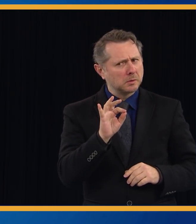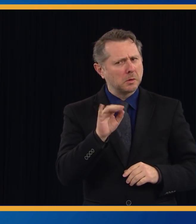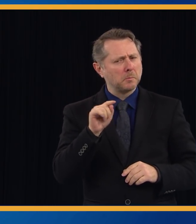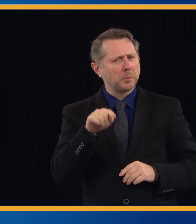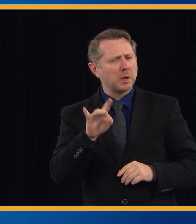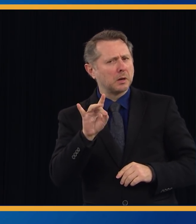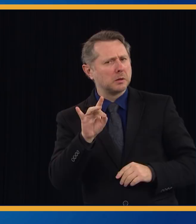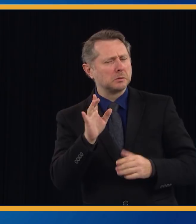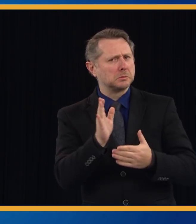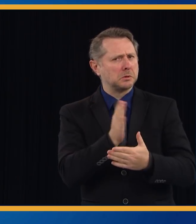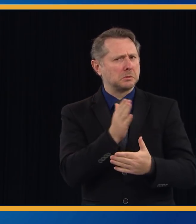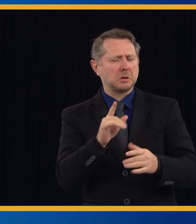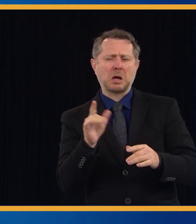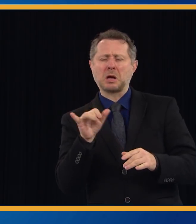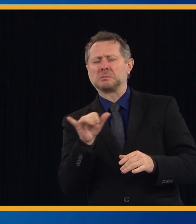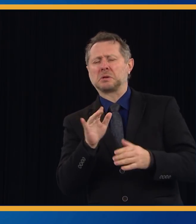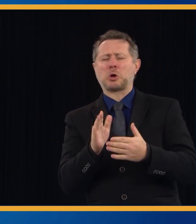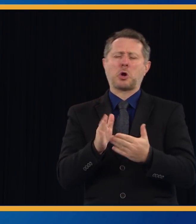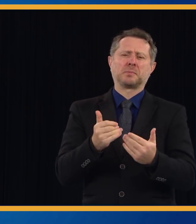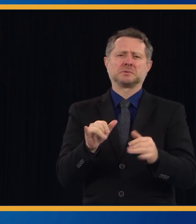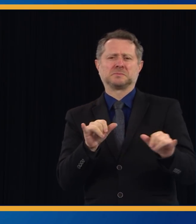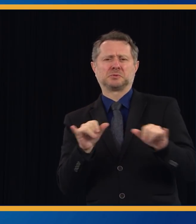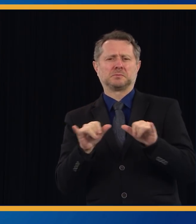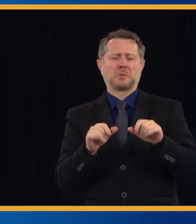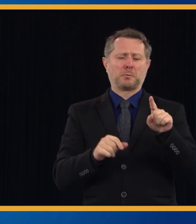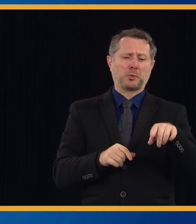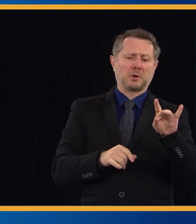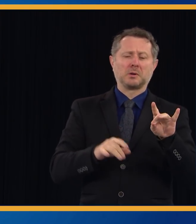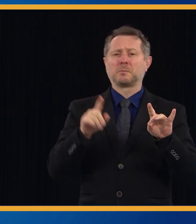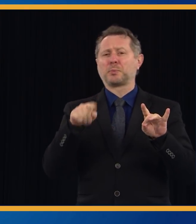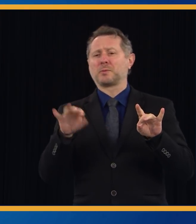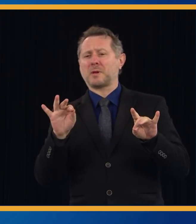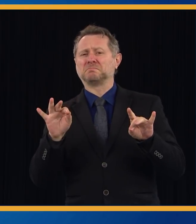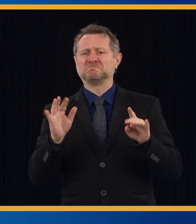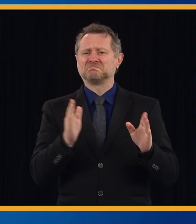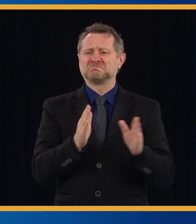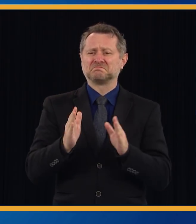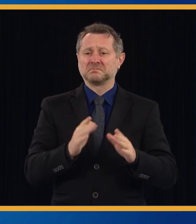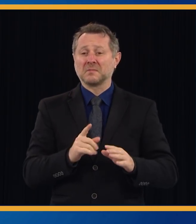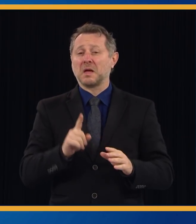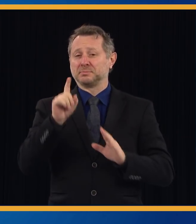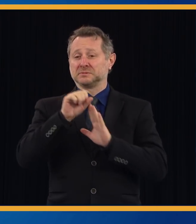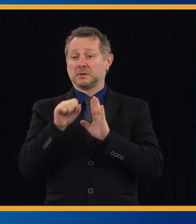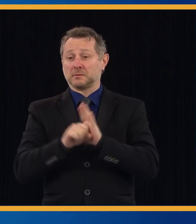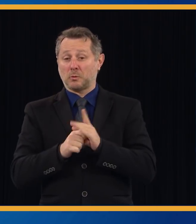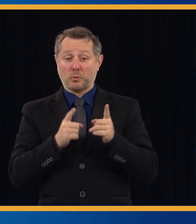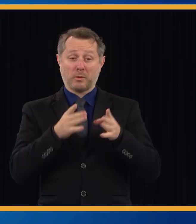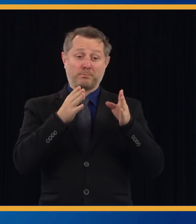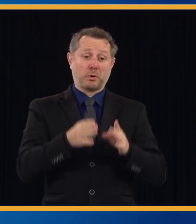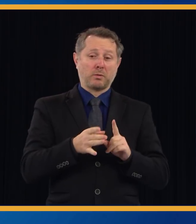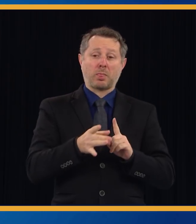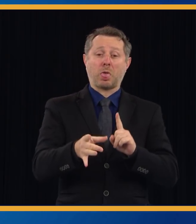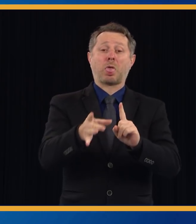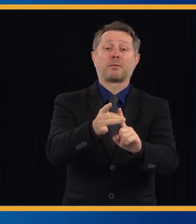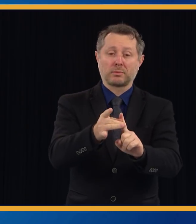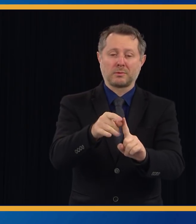close. But upstate, the infection rate is one person infects